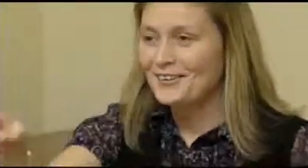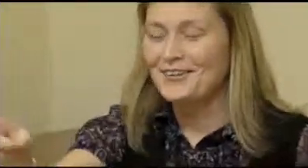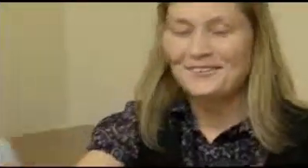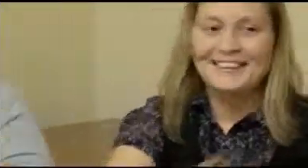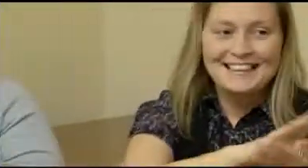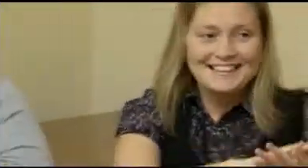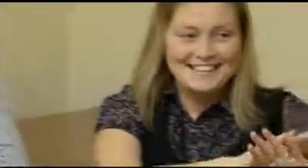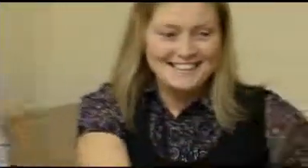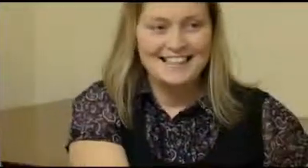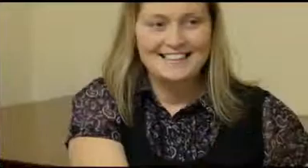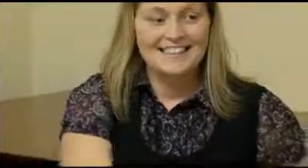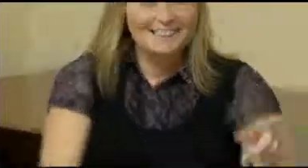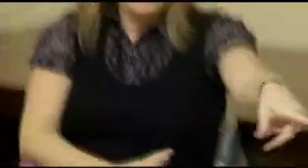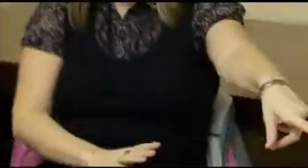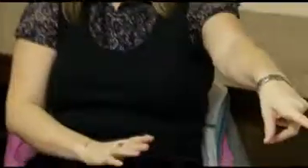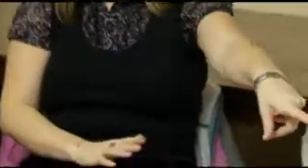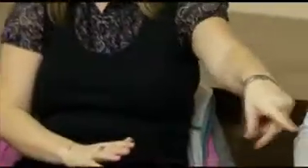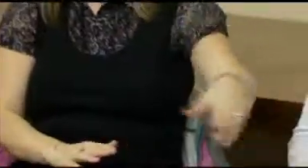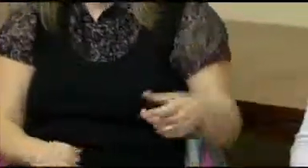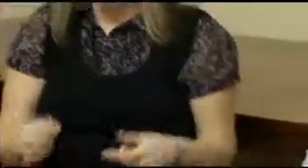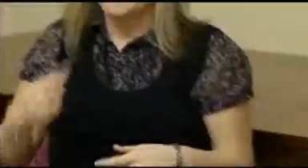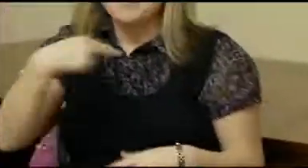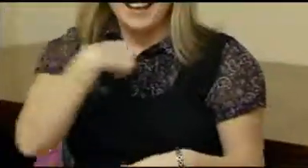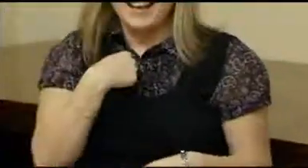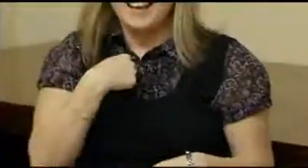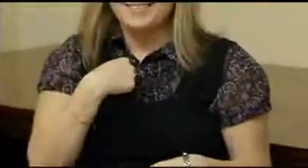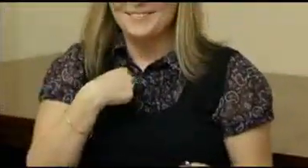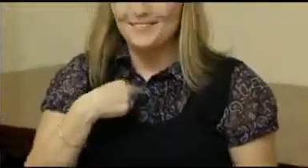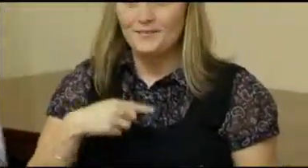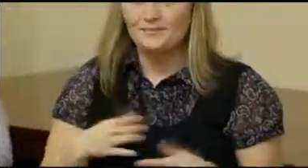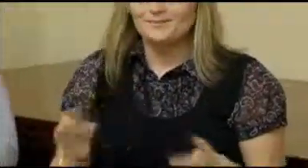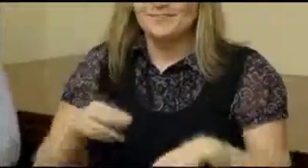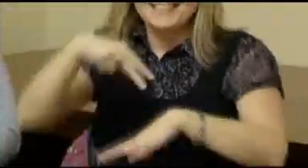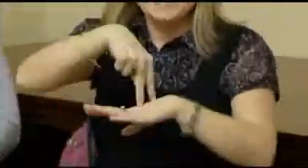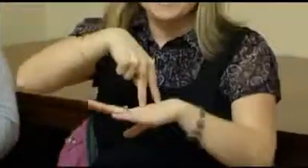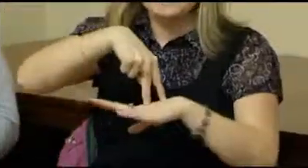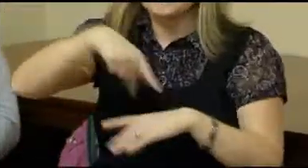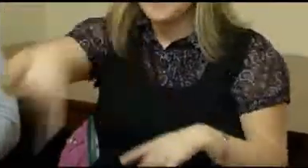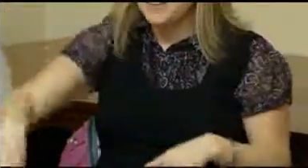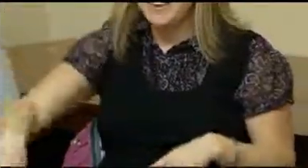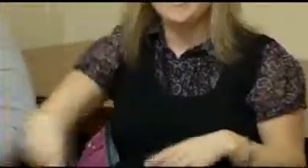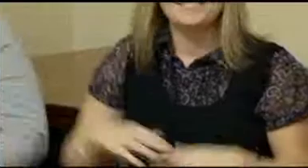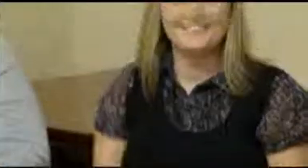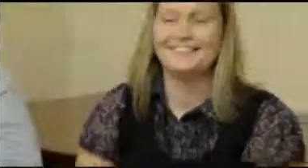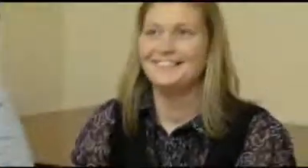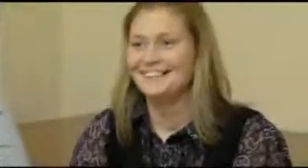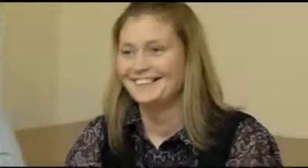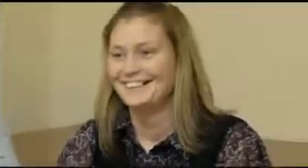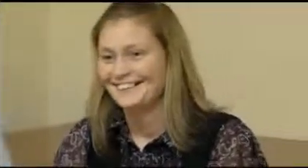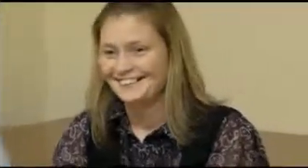You sit there and I will stand here. Well done.